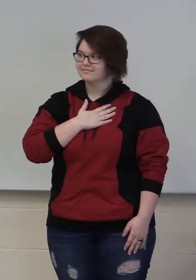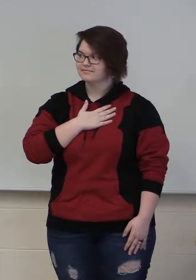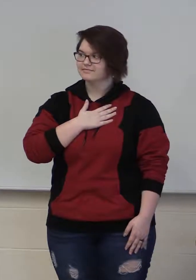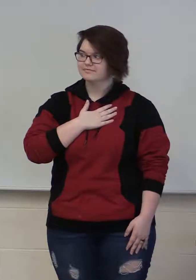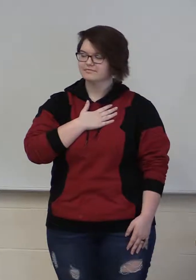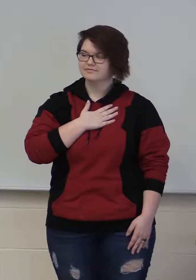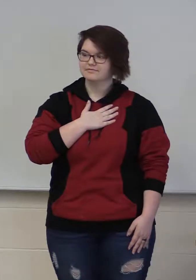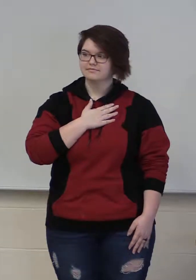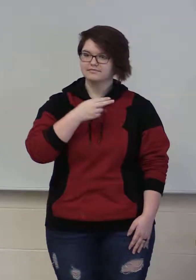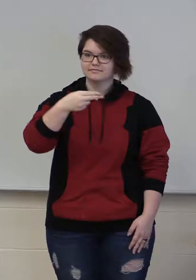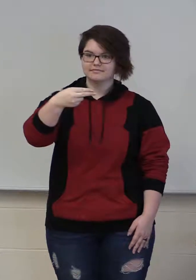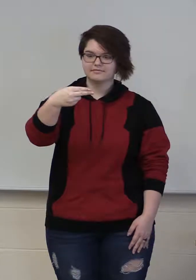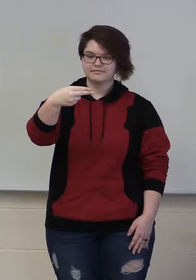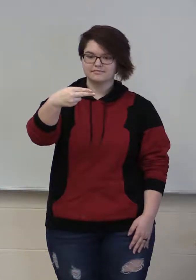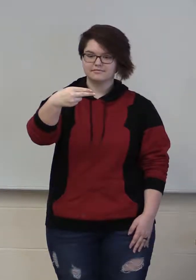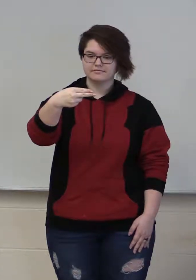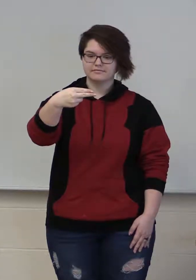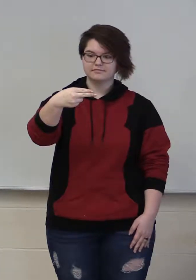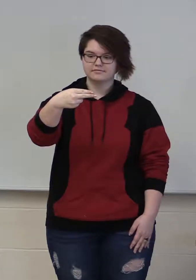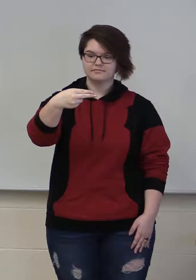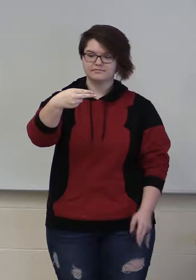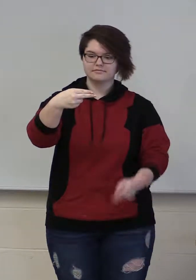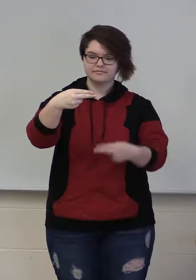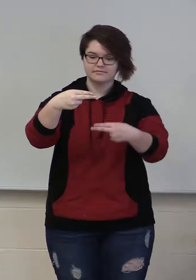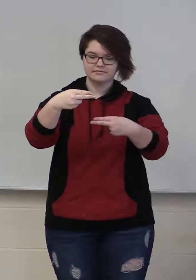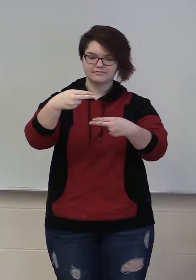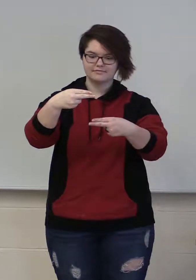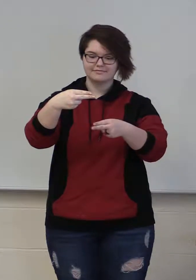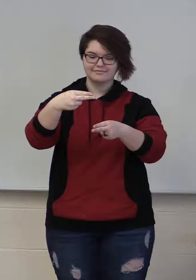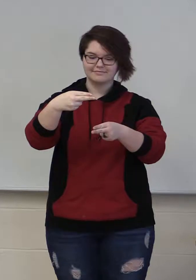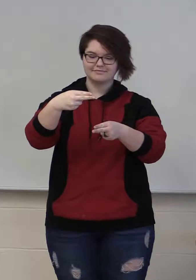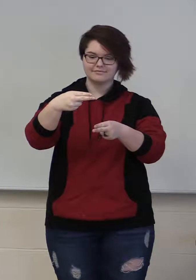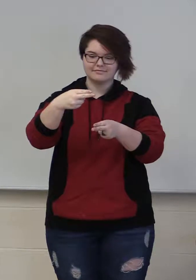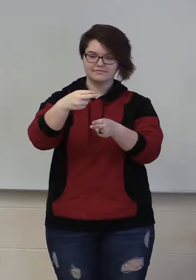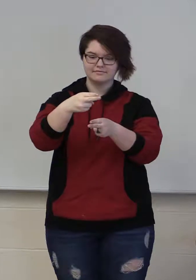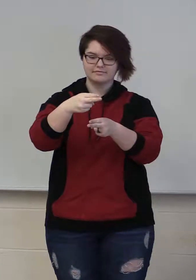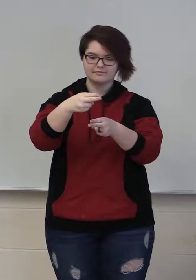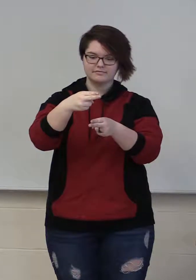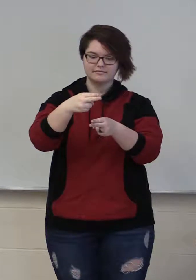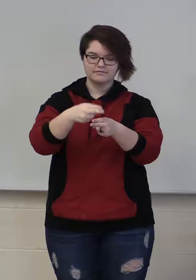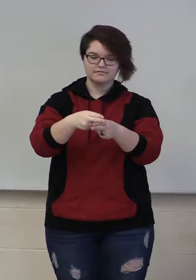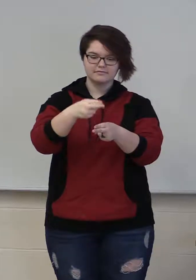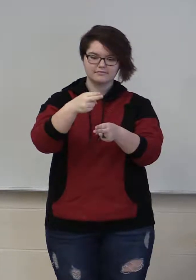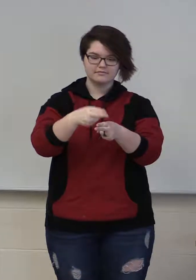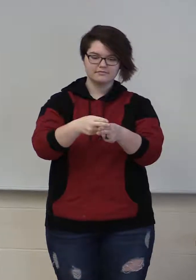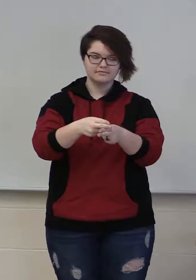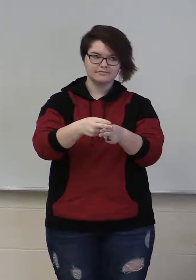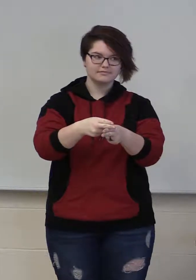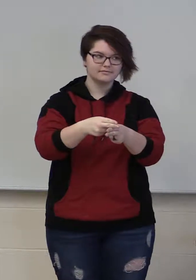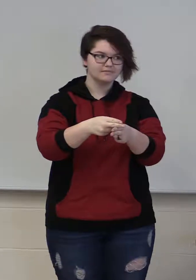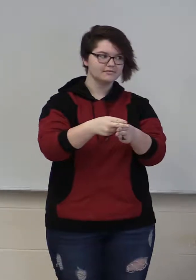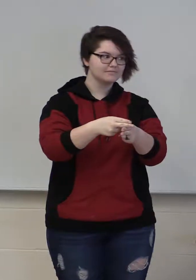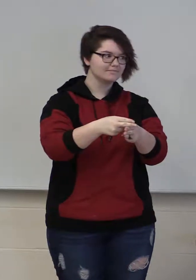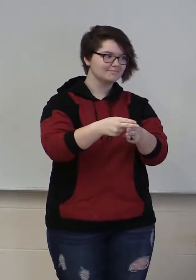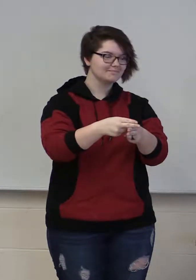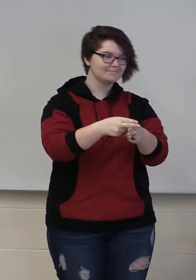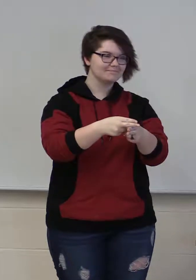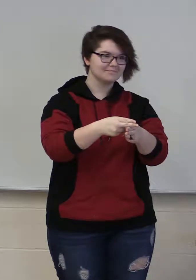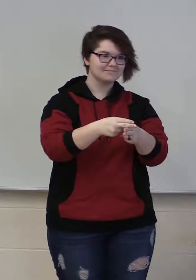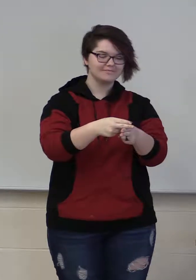going to take your index and middle finger on both hands, and then you're going to put your right over your top and then tap them twice for name, like she's shown